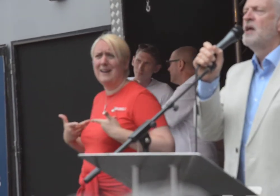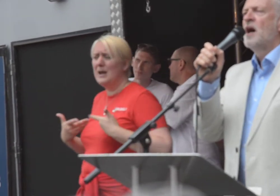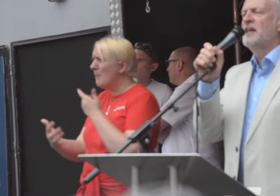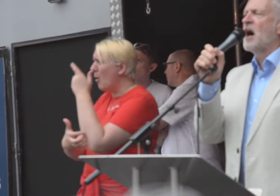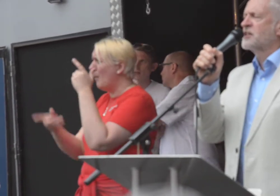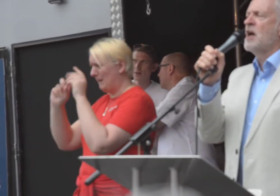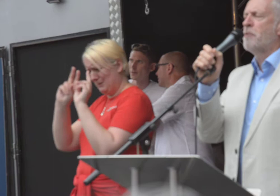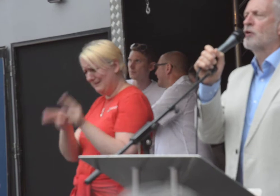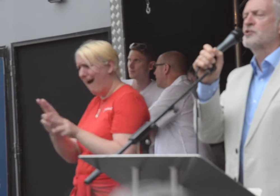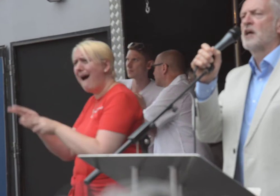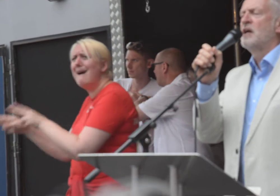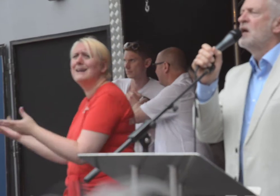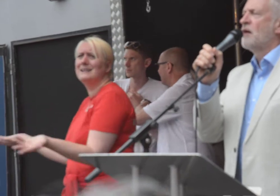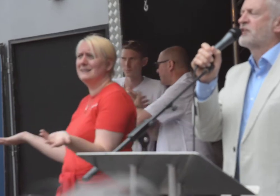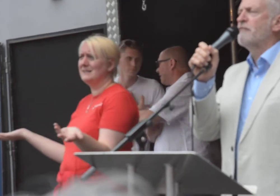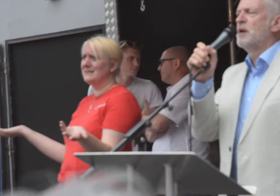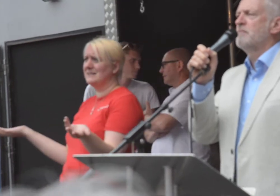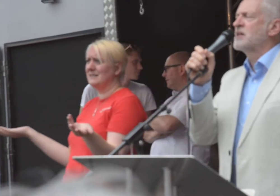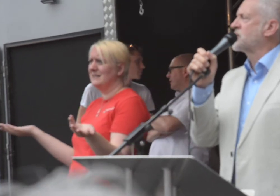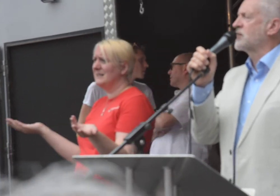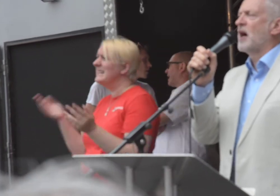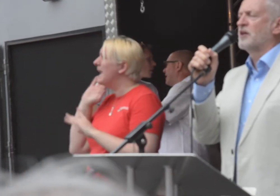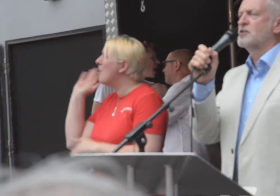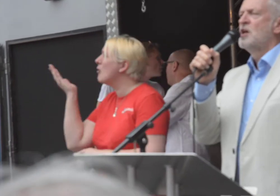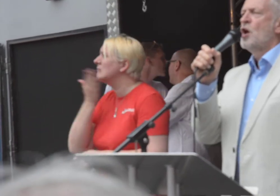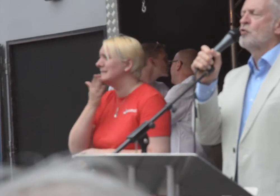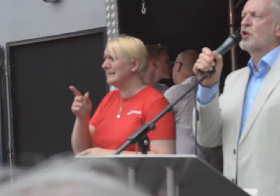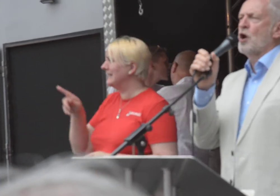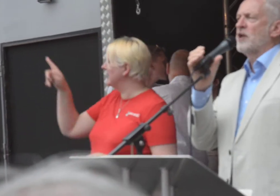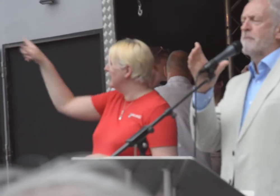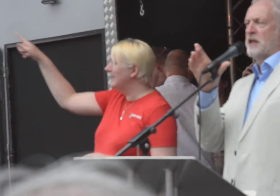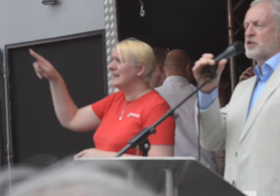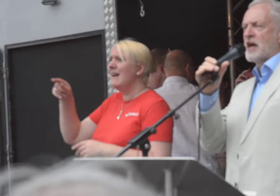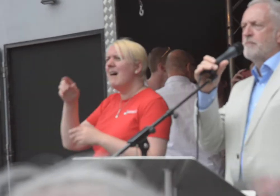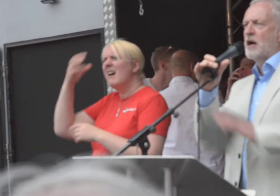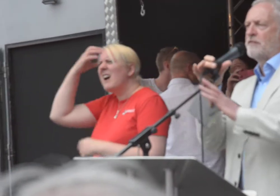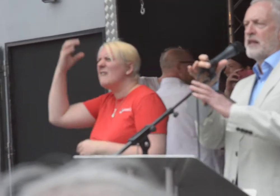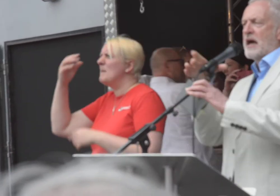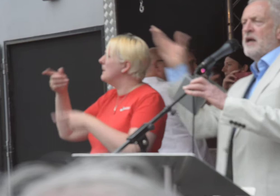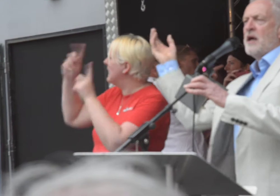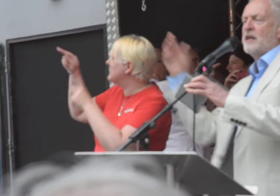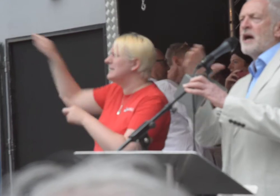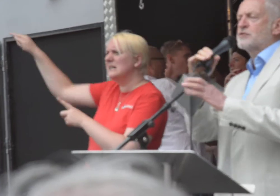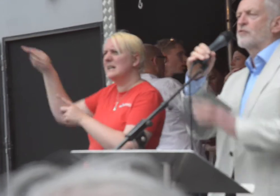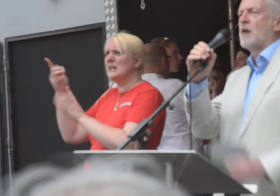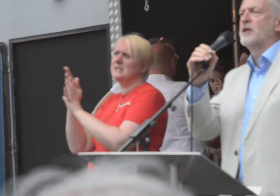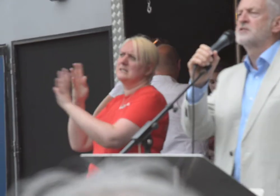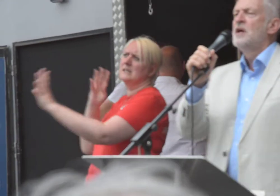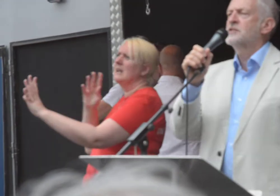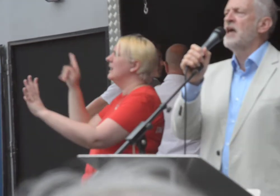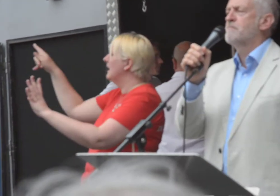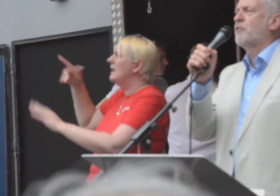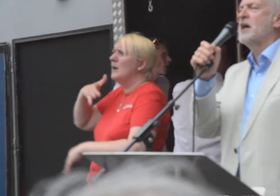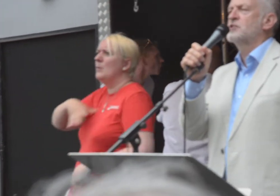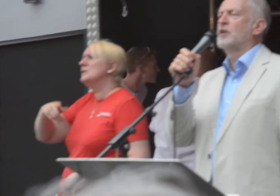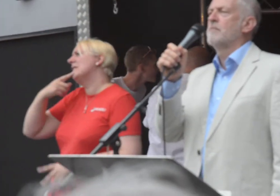hypocrisy, and the utter hypocrisy of government ministers and others who queued up in the chamber over there in the House of Commons